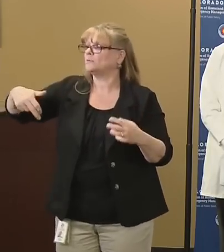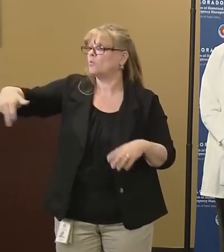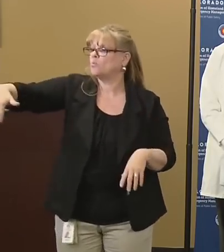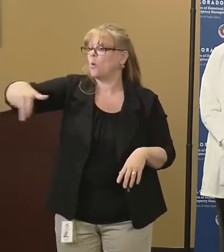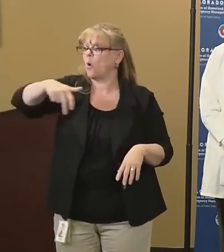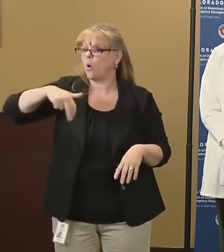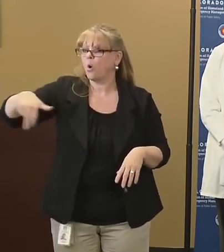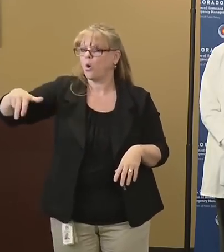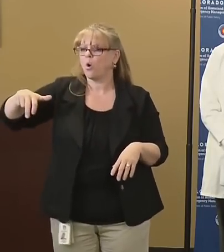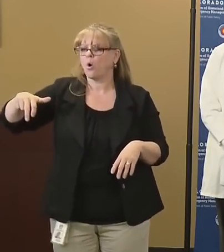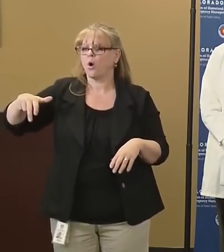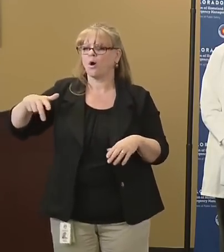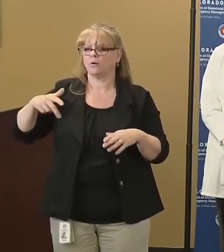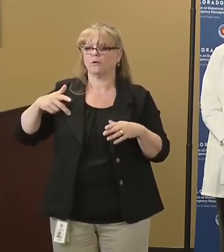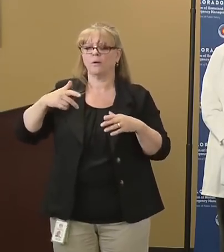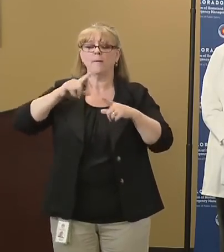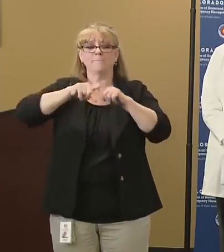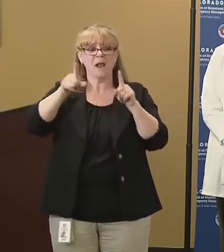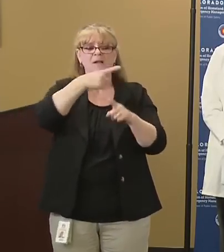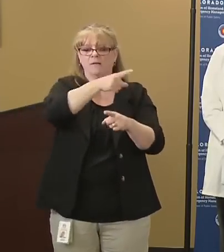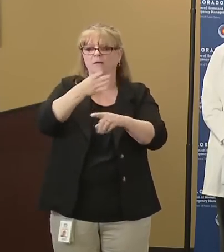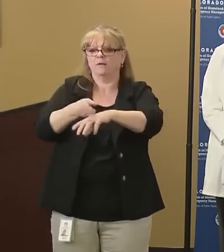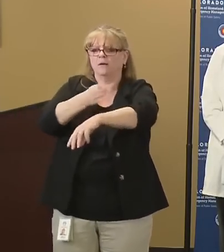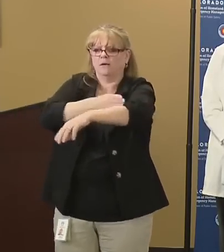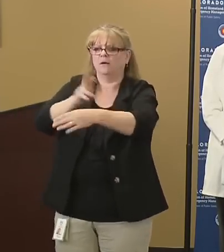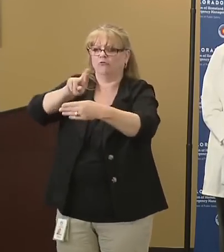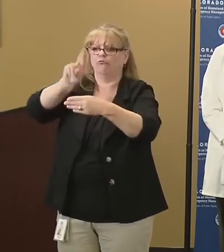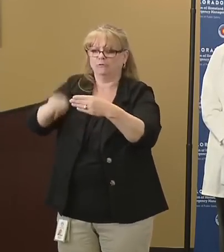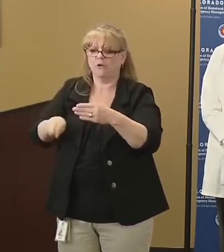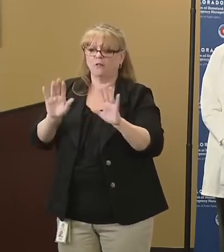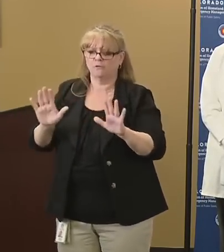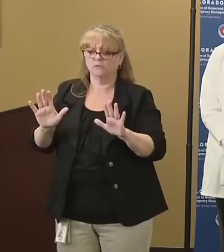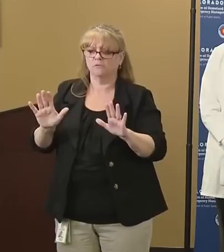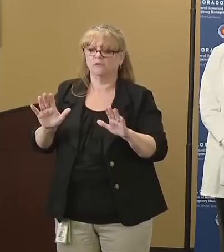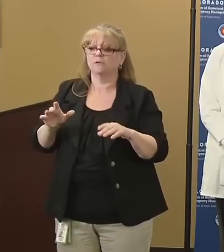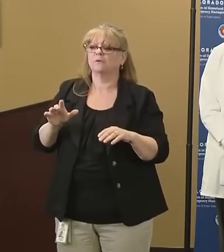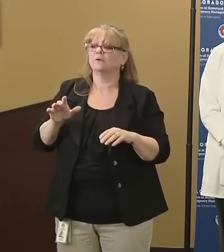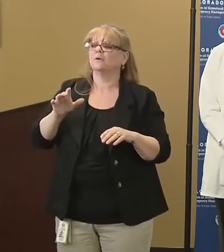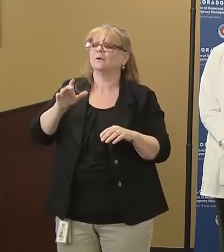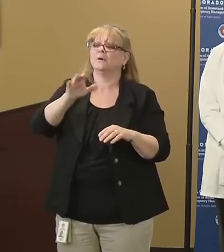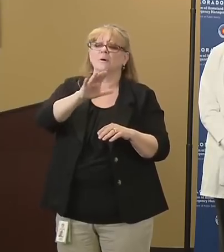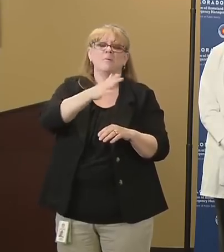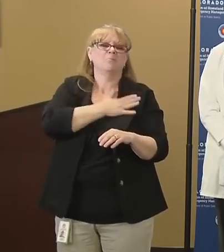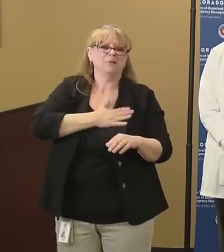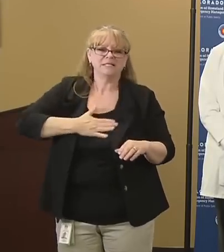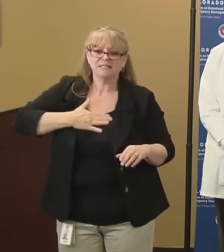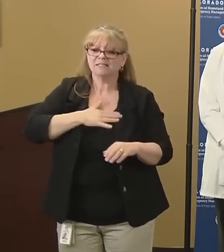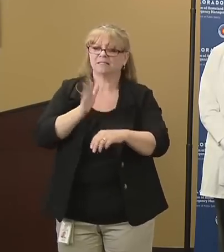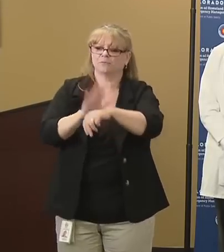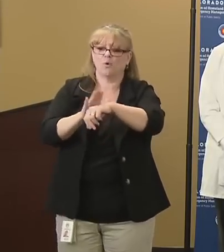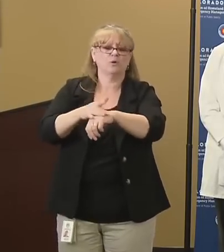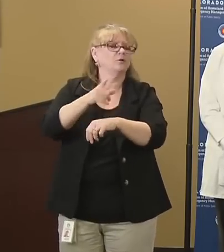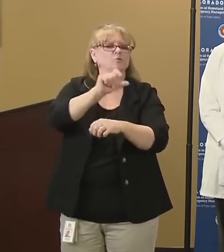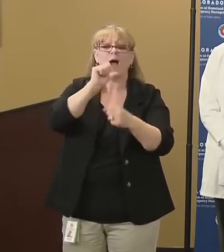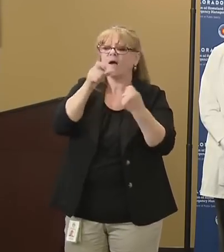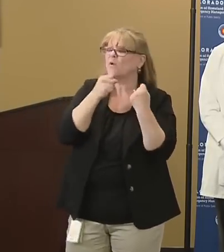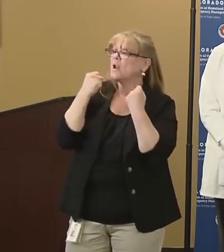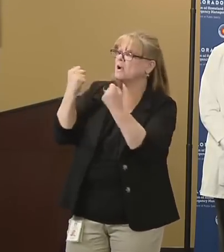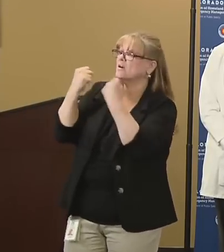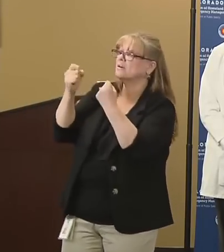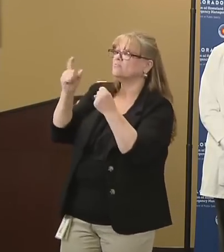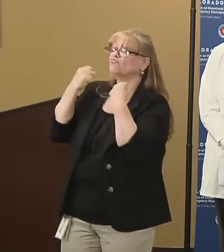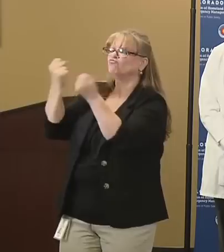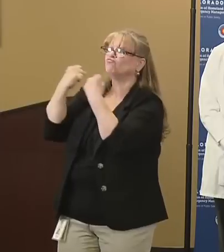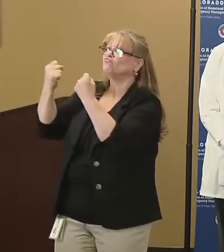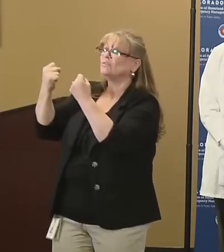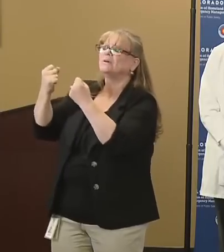for all of us, we need to heed this advice. Don't get in your car and go somewhere unless you absolutely need to, right? We want to stay at home to the extent possible.